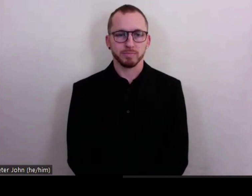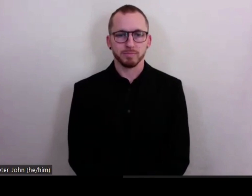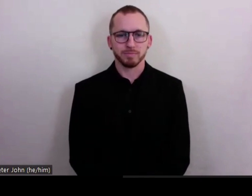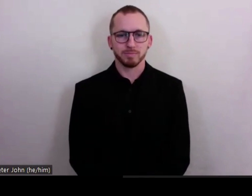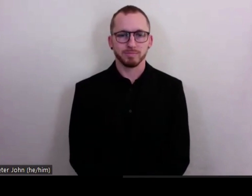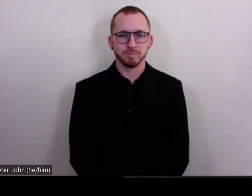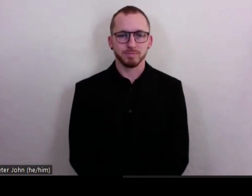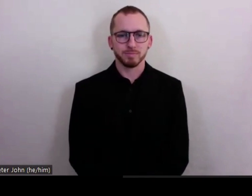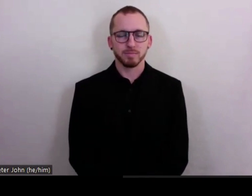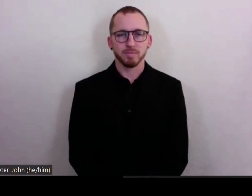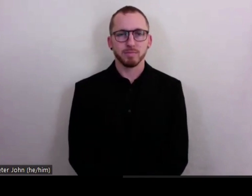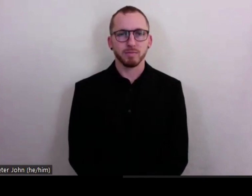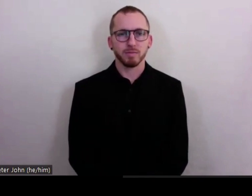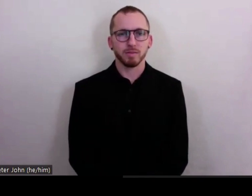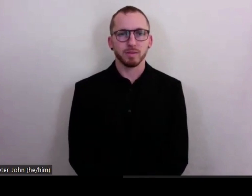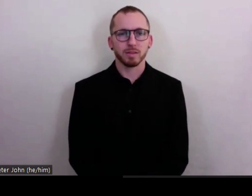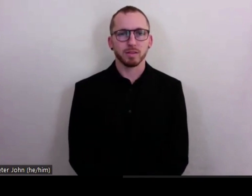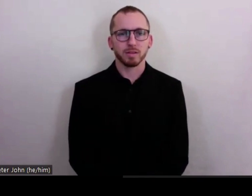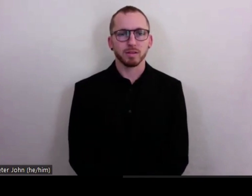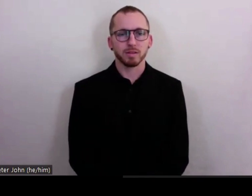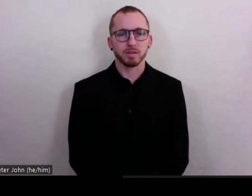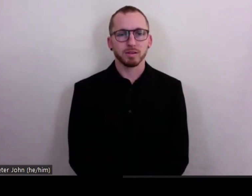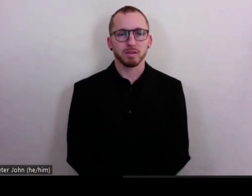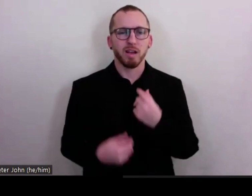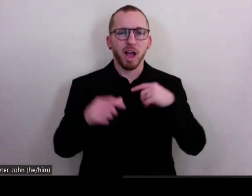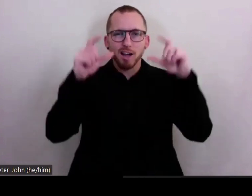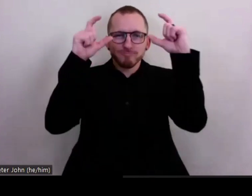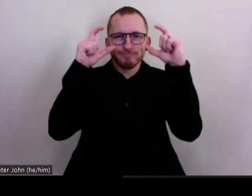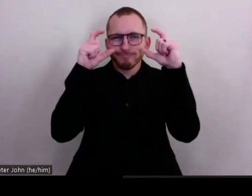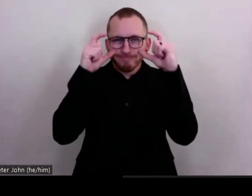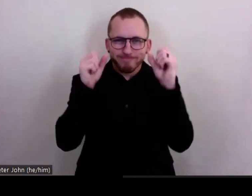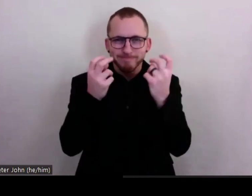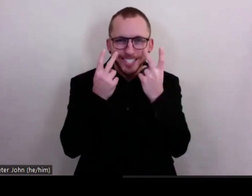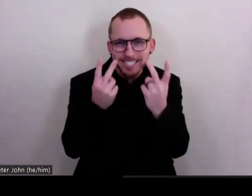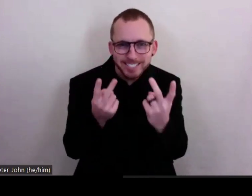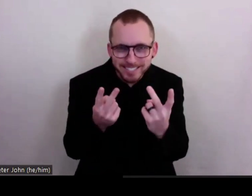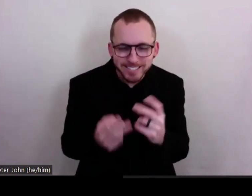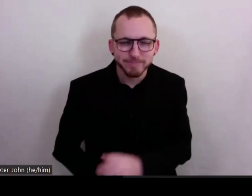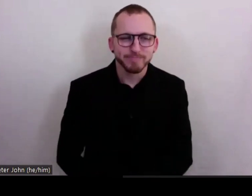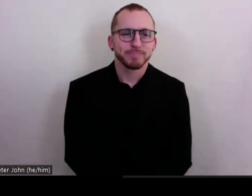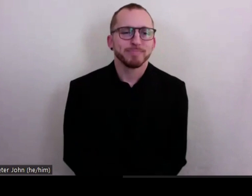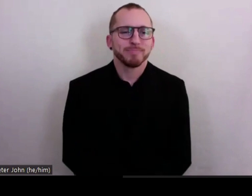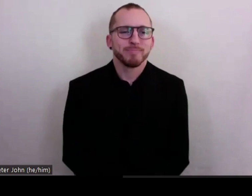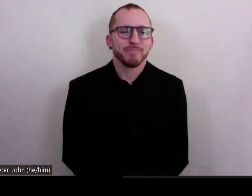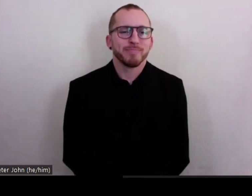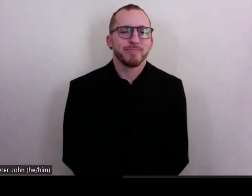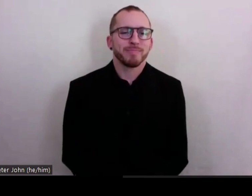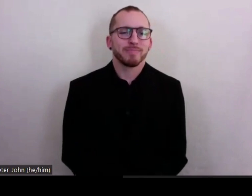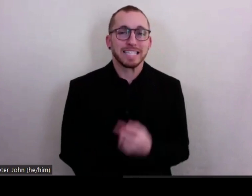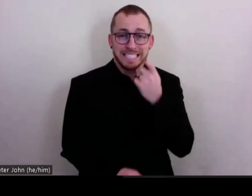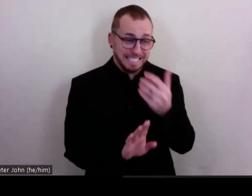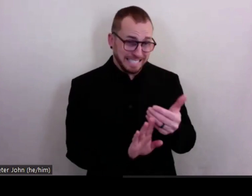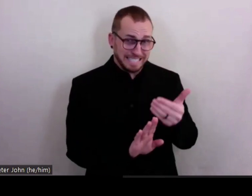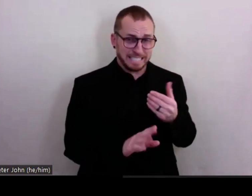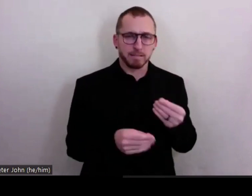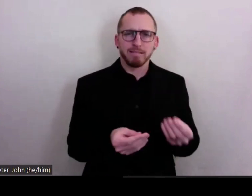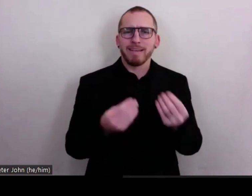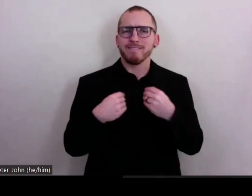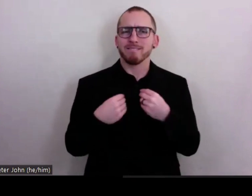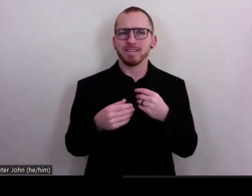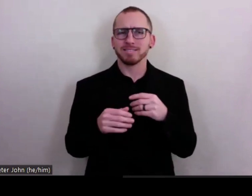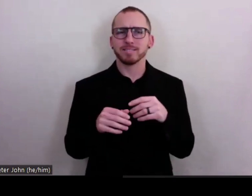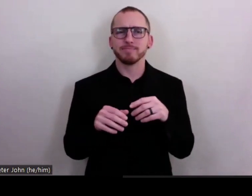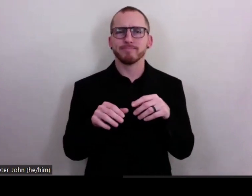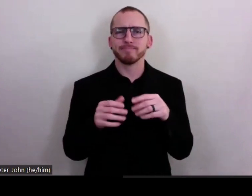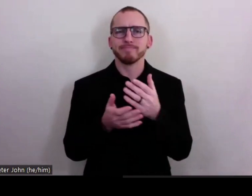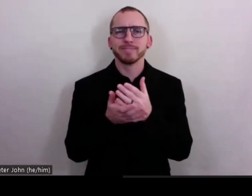And so Latrice gave us a little bit of a definition of what trauma looks like. And so I just want to explain through